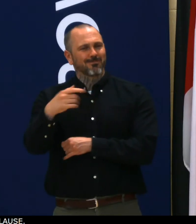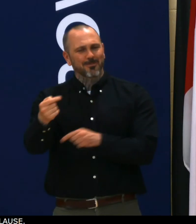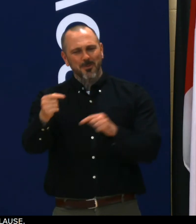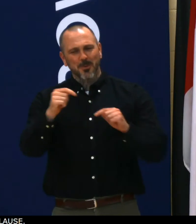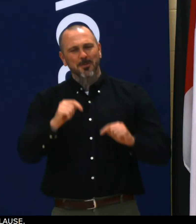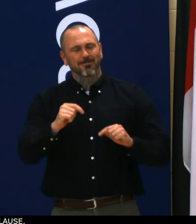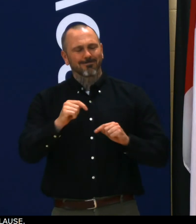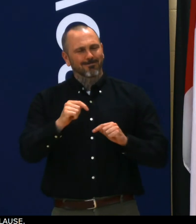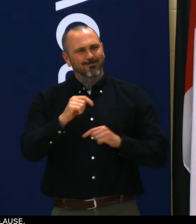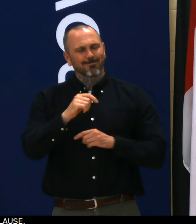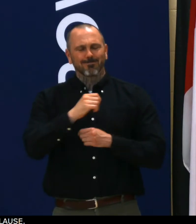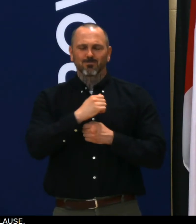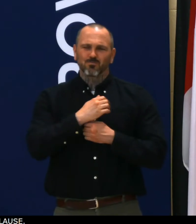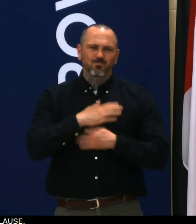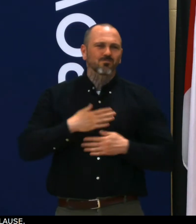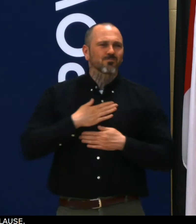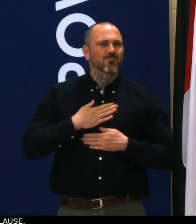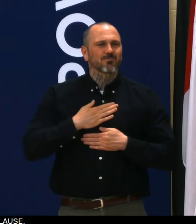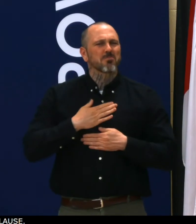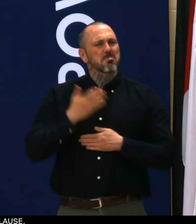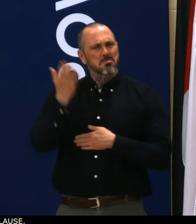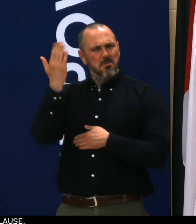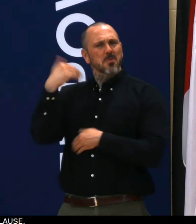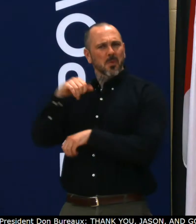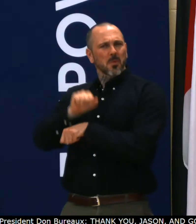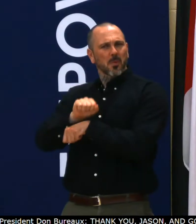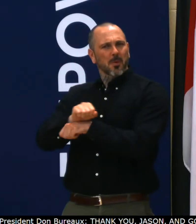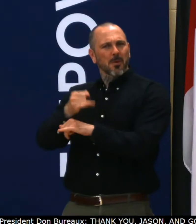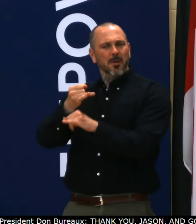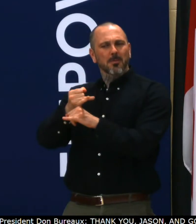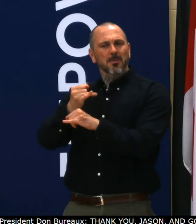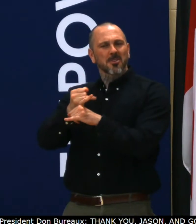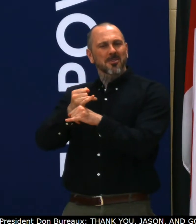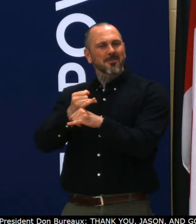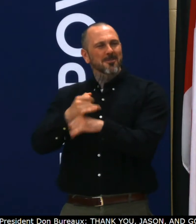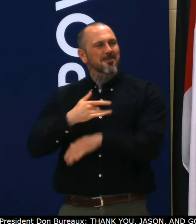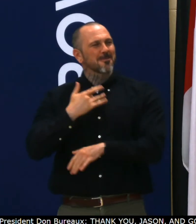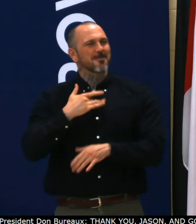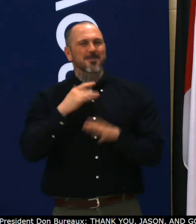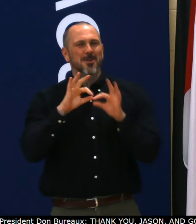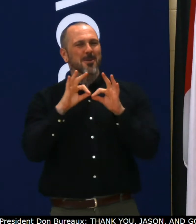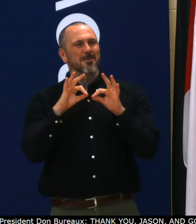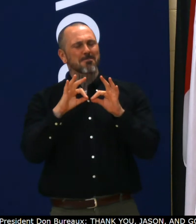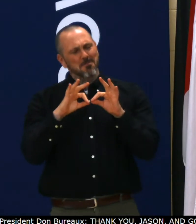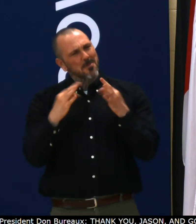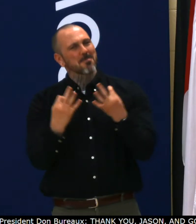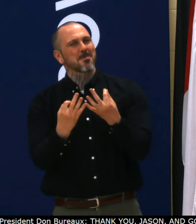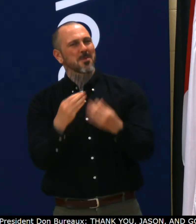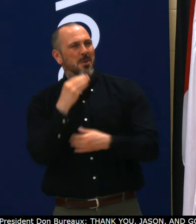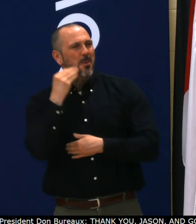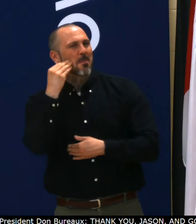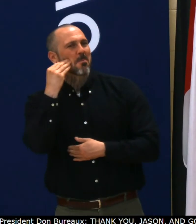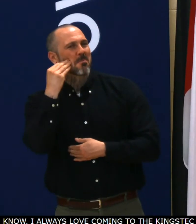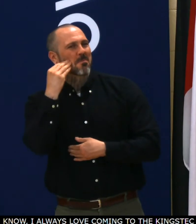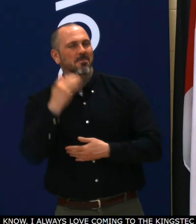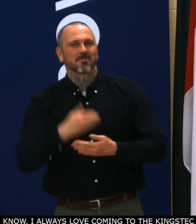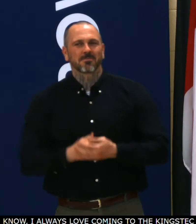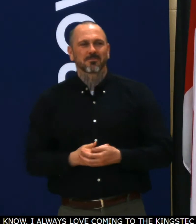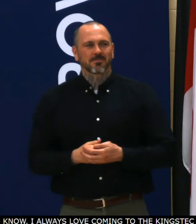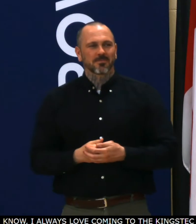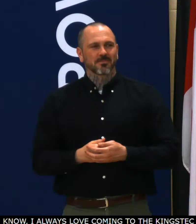the honor of working at this campus for a few years, and it's always like a homecoming for me to come back here. So what an honor for me to